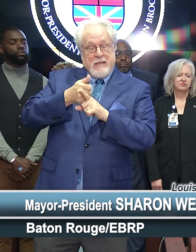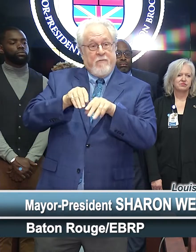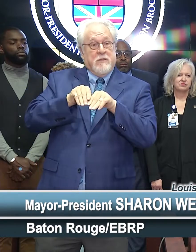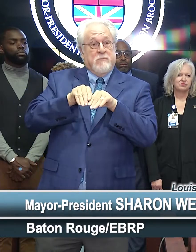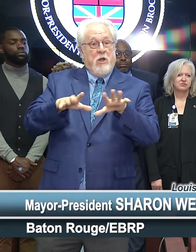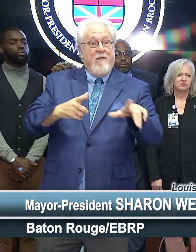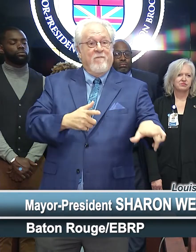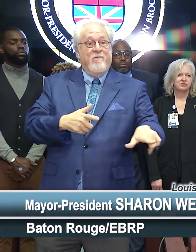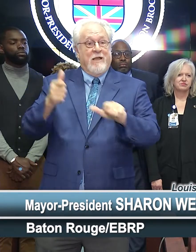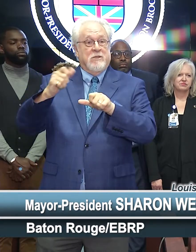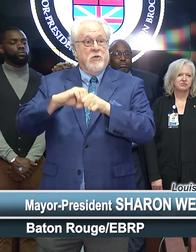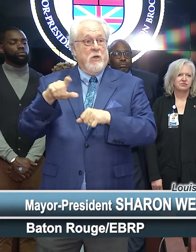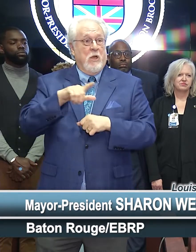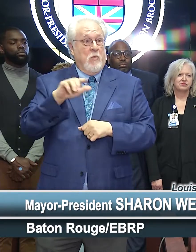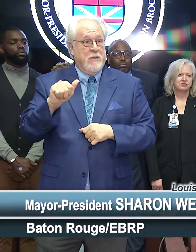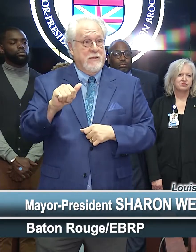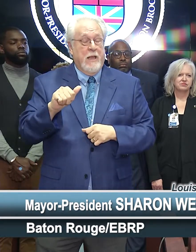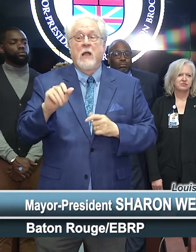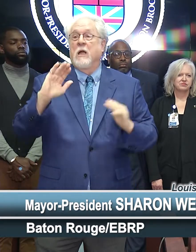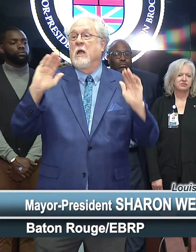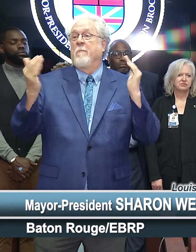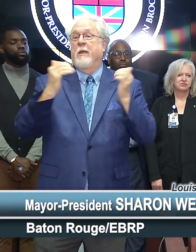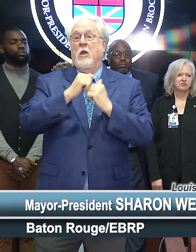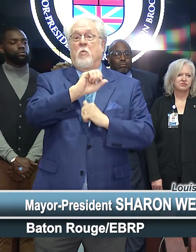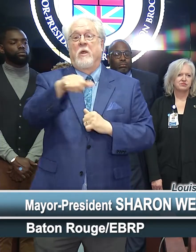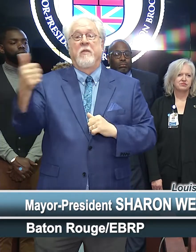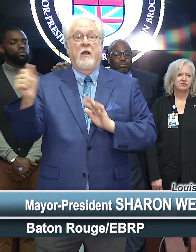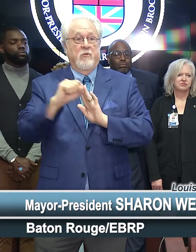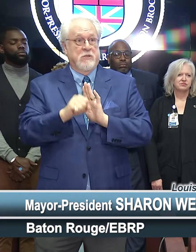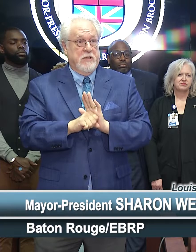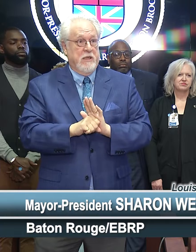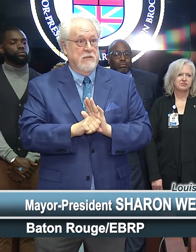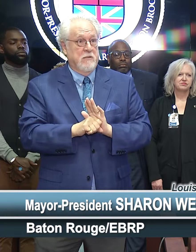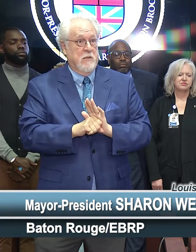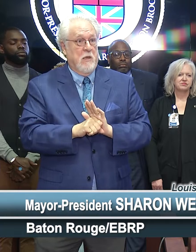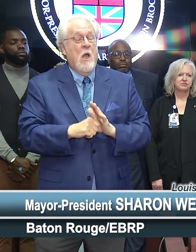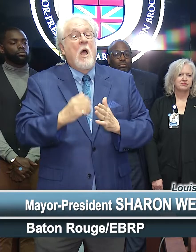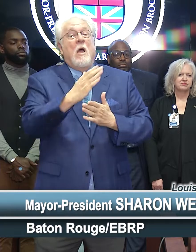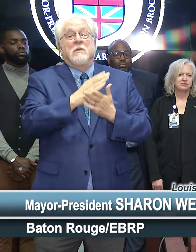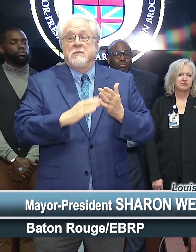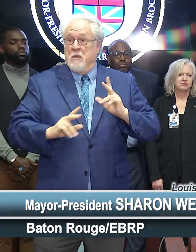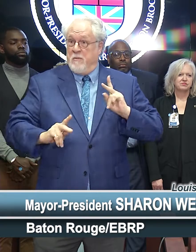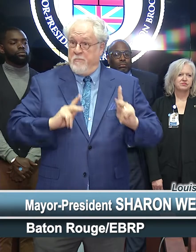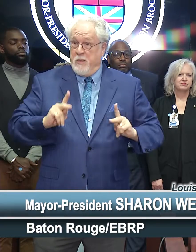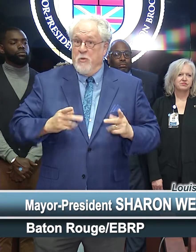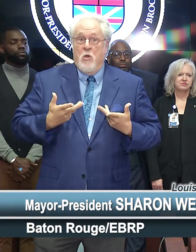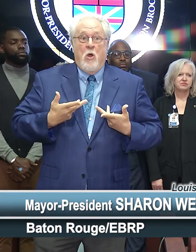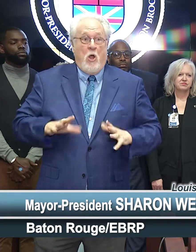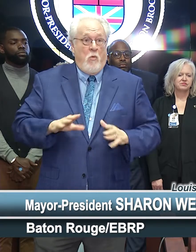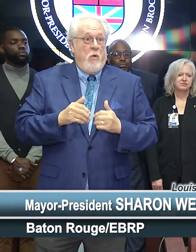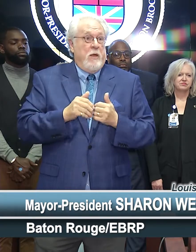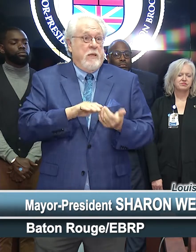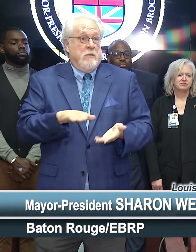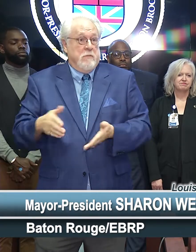spreading faster in Louisiana compared to other states. Some of our citizens have already lost their lives, as I